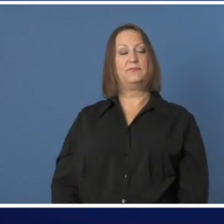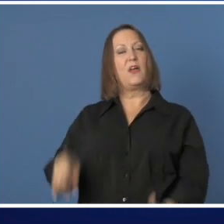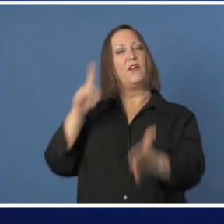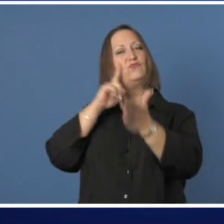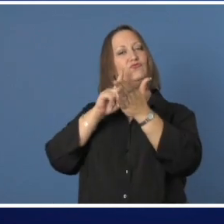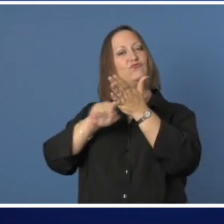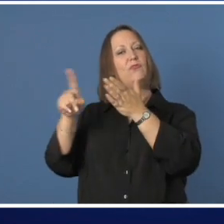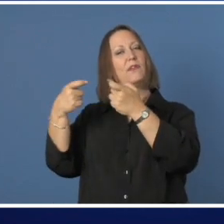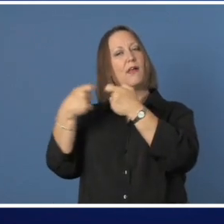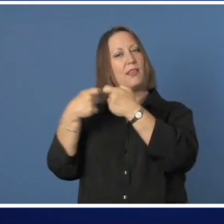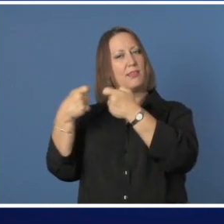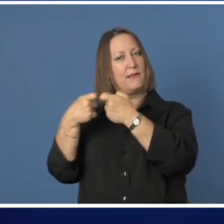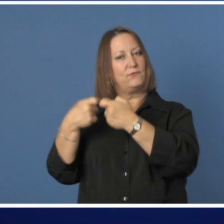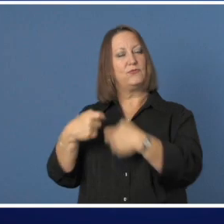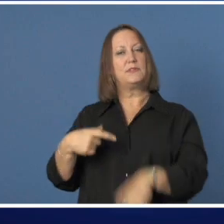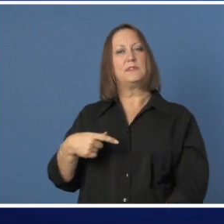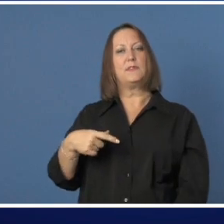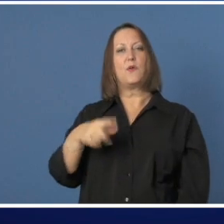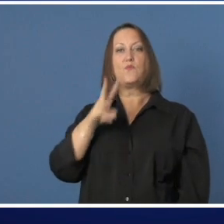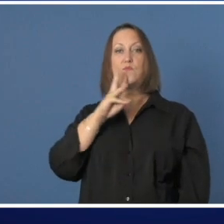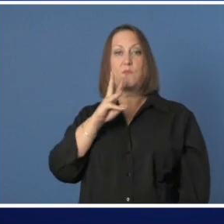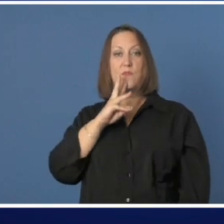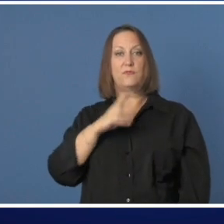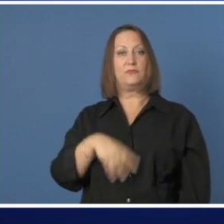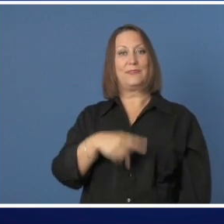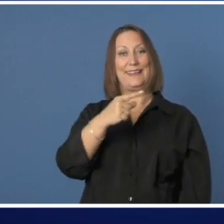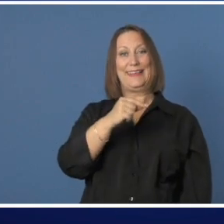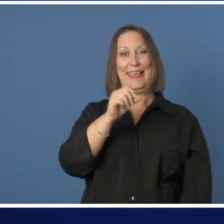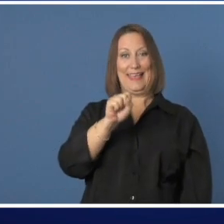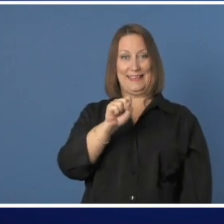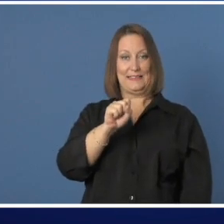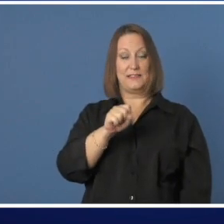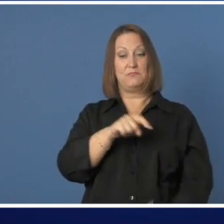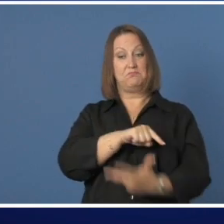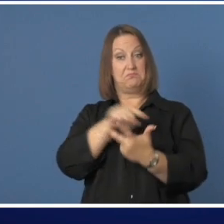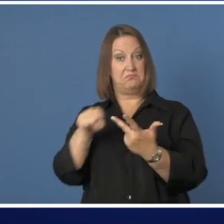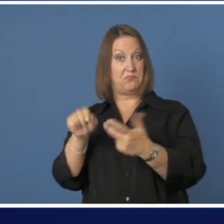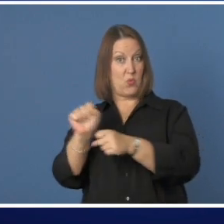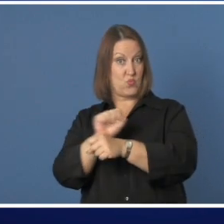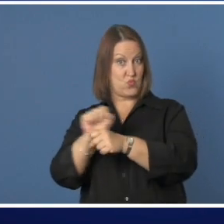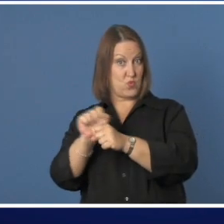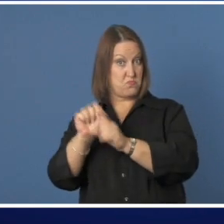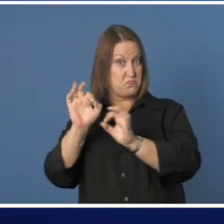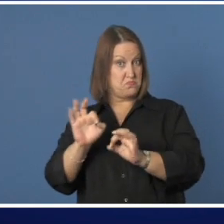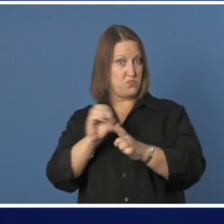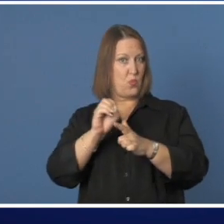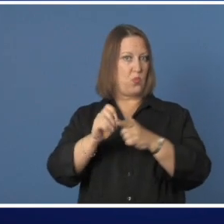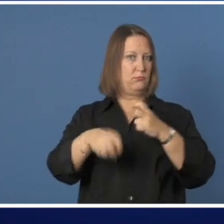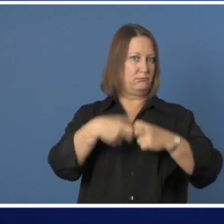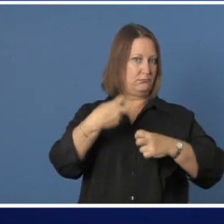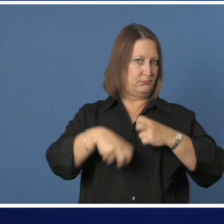Check all utilities and power lines for damage and proper operation.